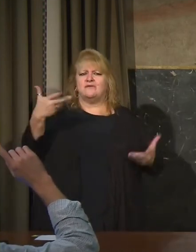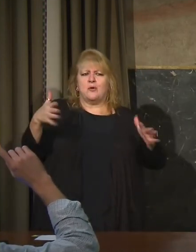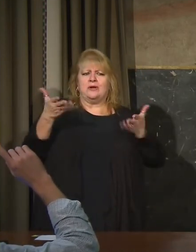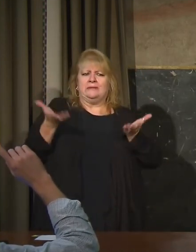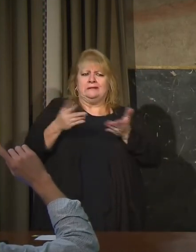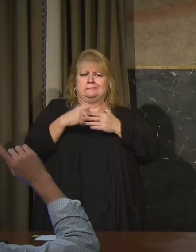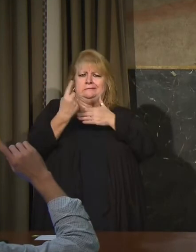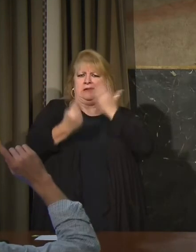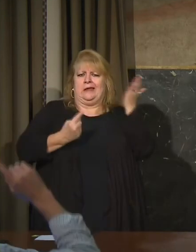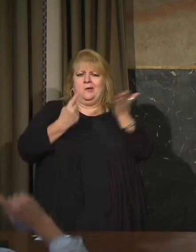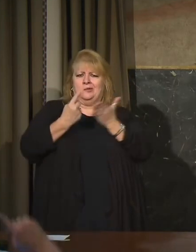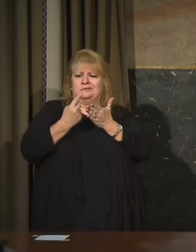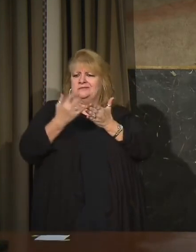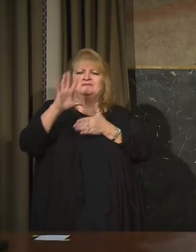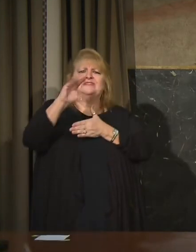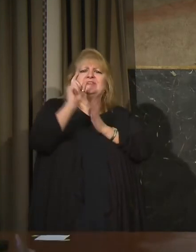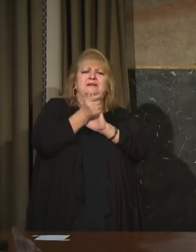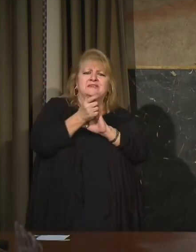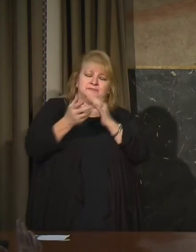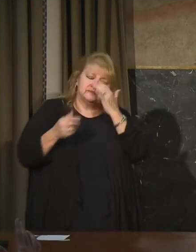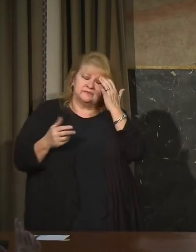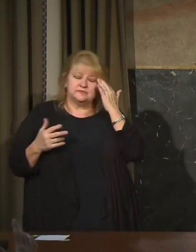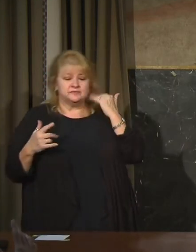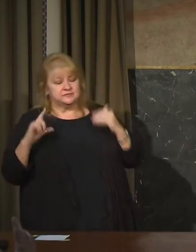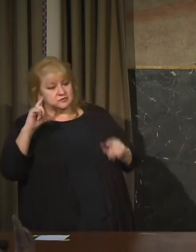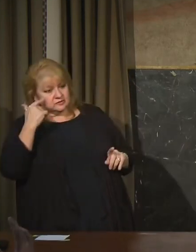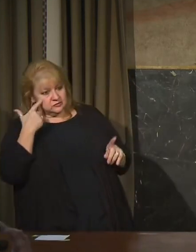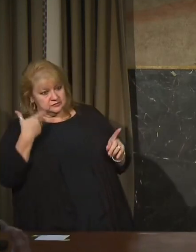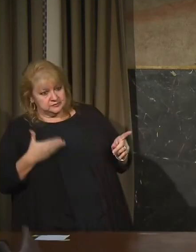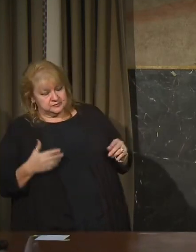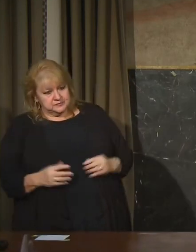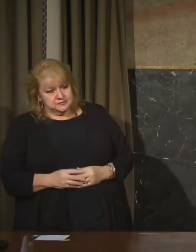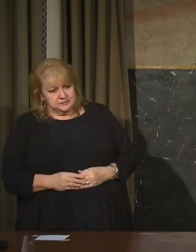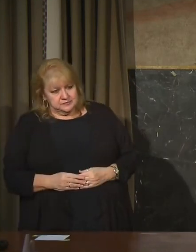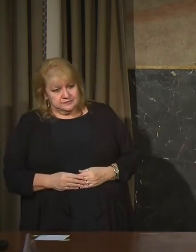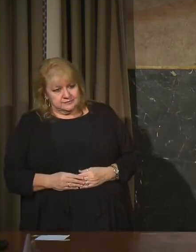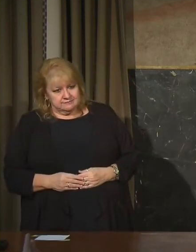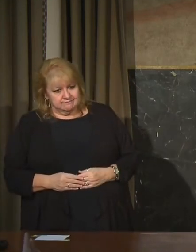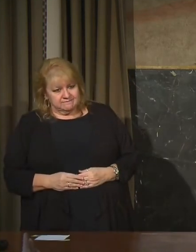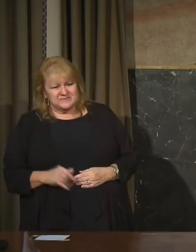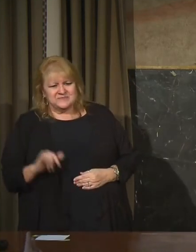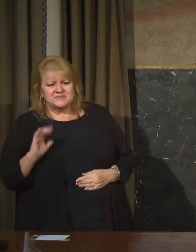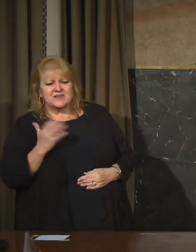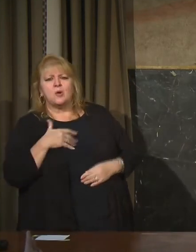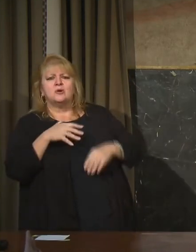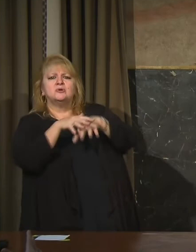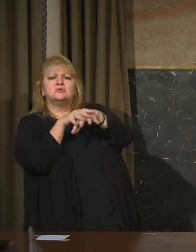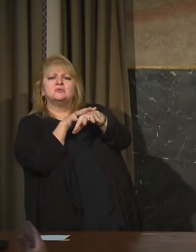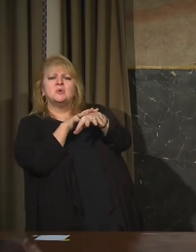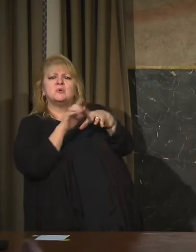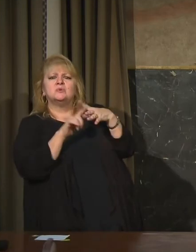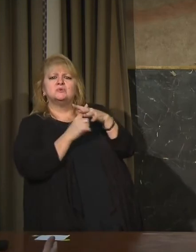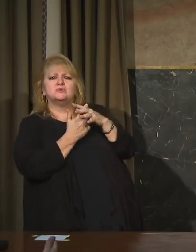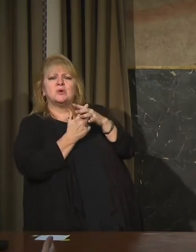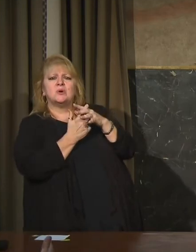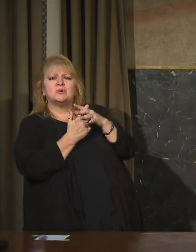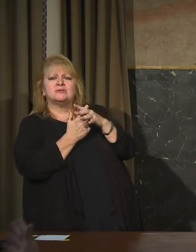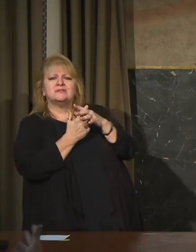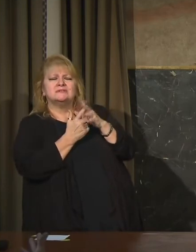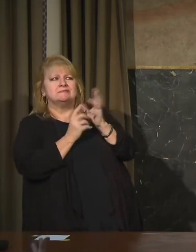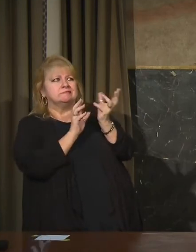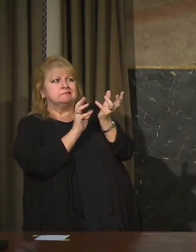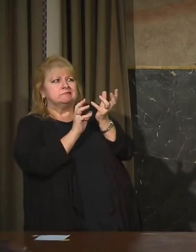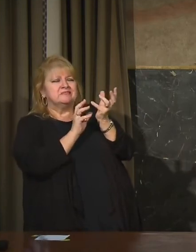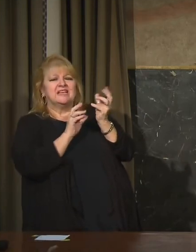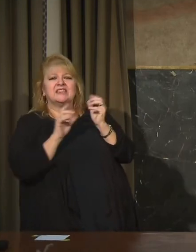so. Yes, sir. Governor, it seems that the slow start we got was in large part due to hesitancy among people